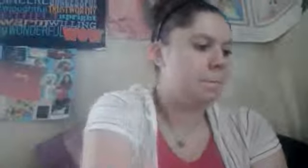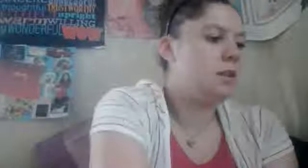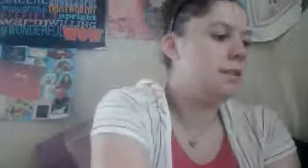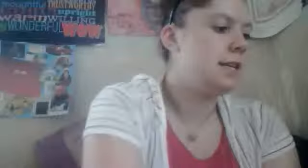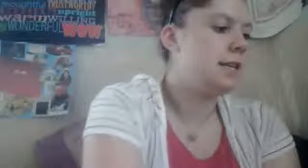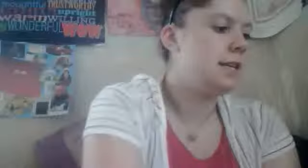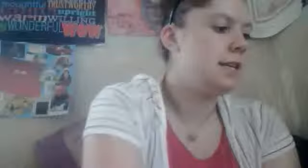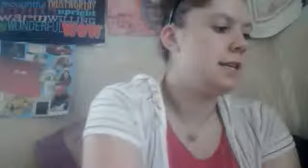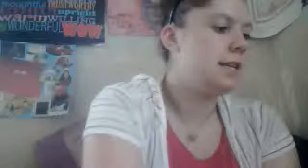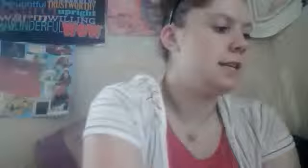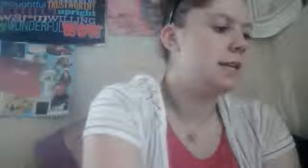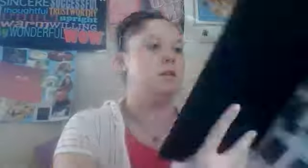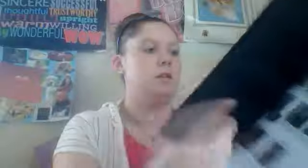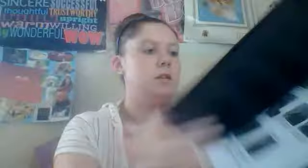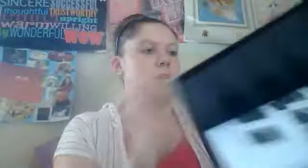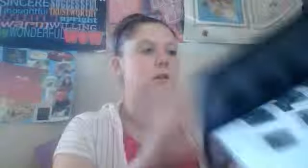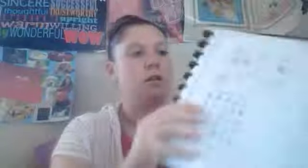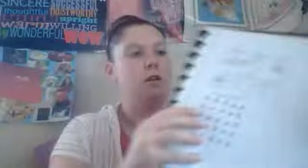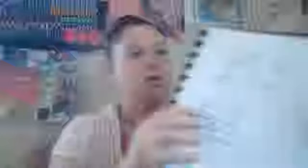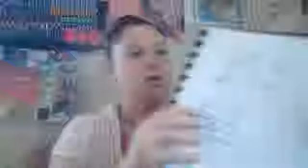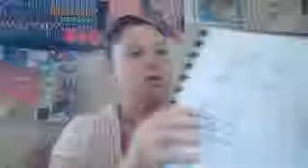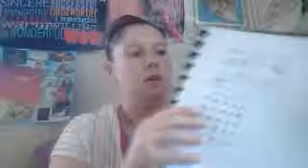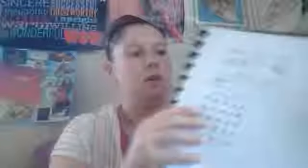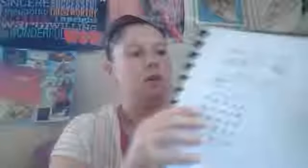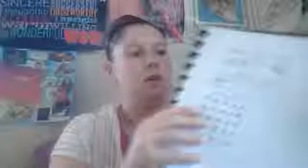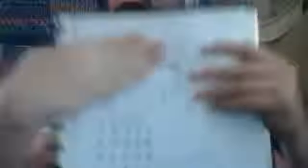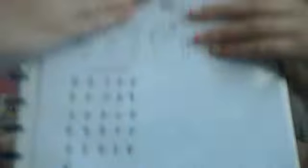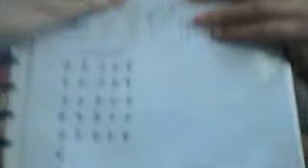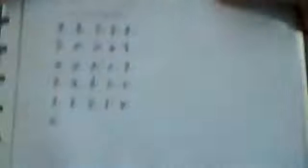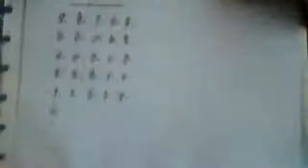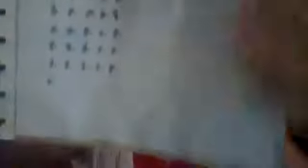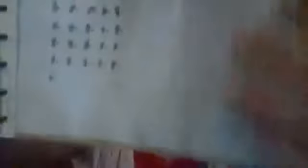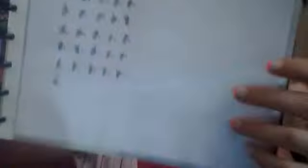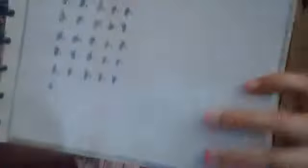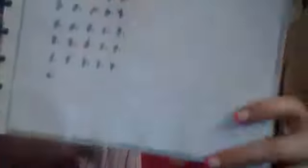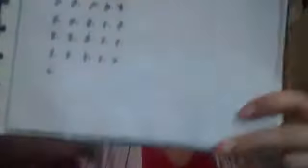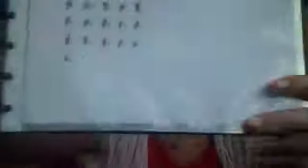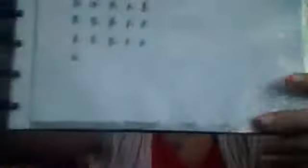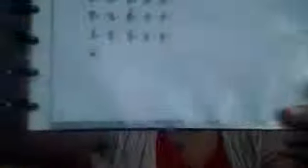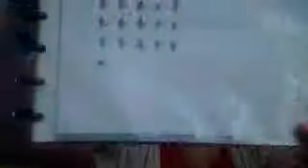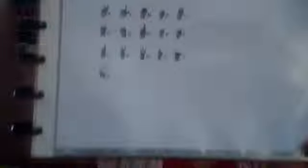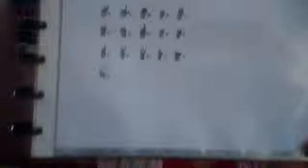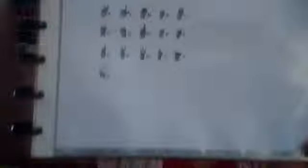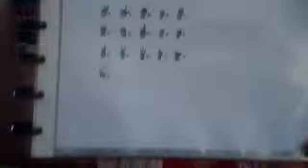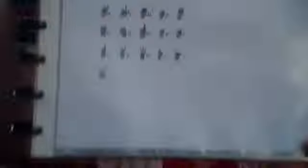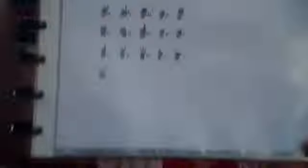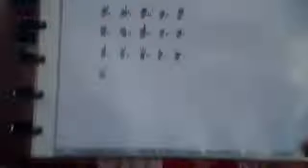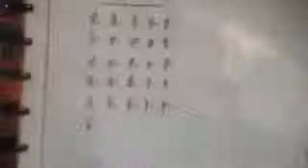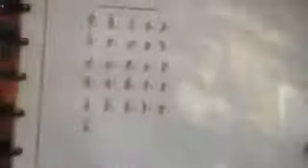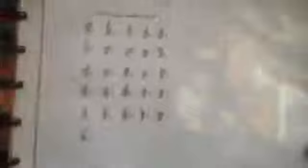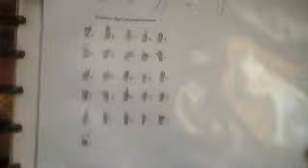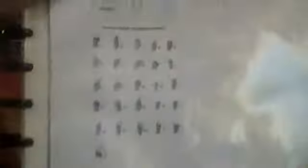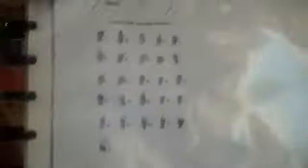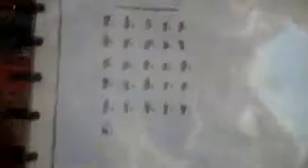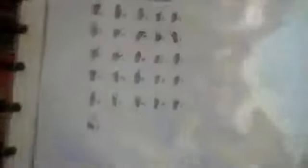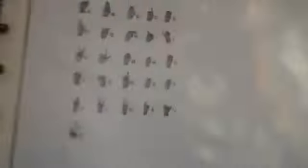this here is the American Sign Language alphabet. I don't know if you can see